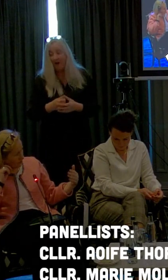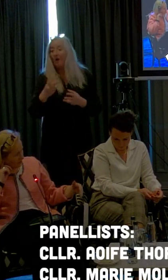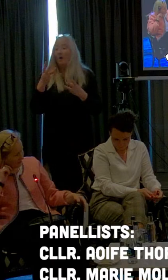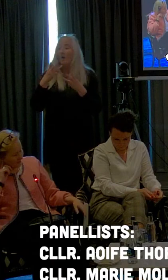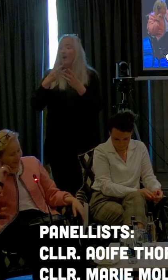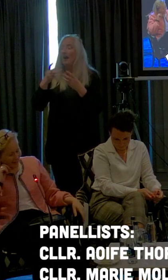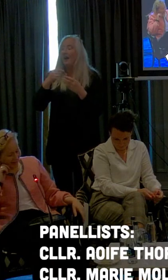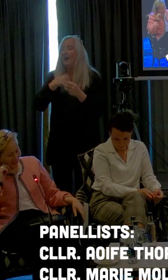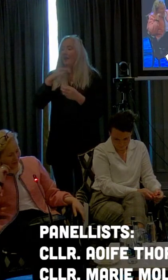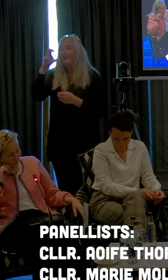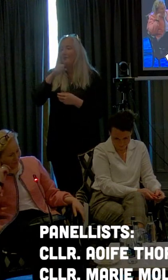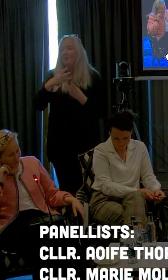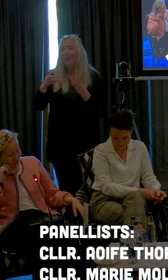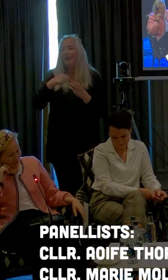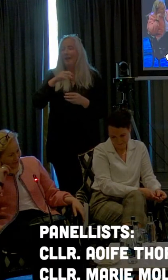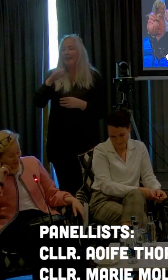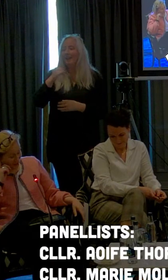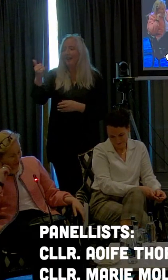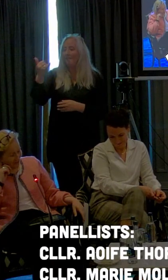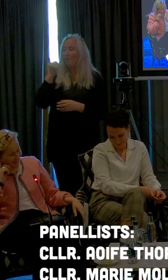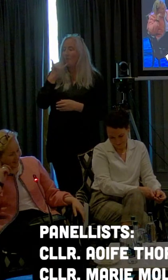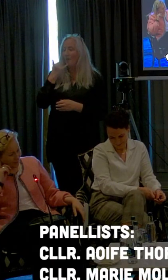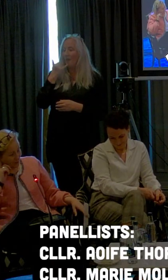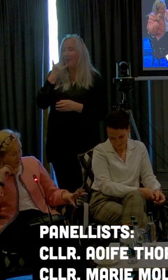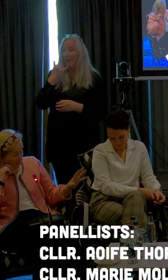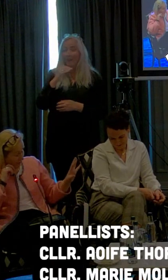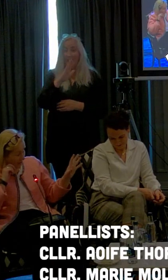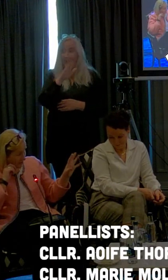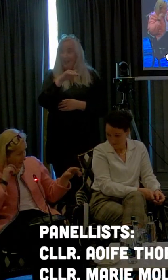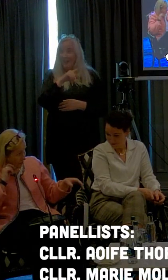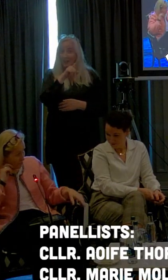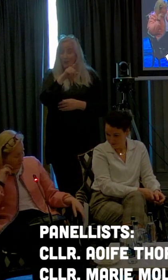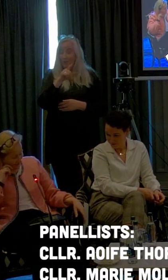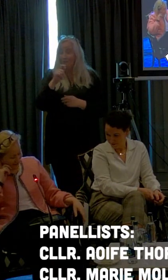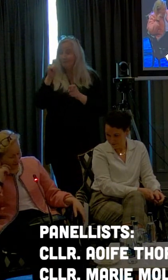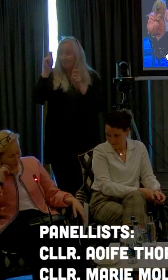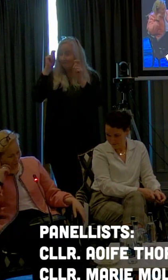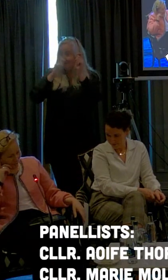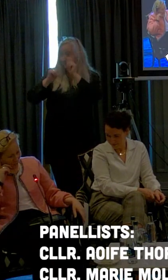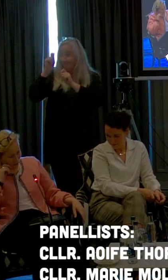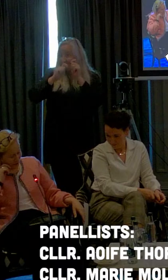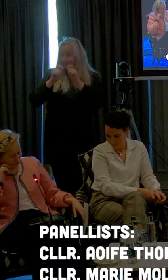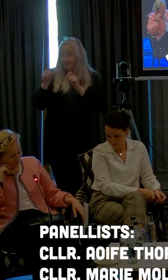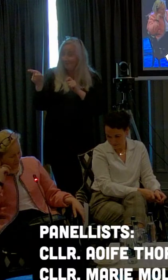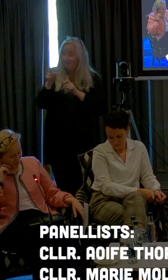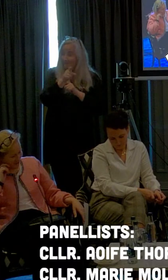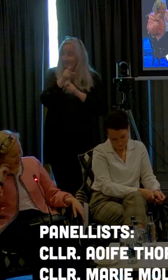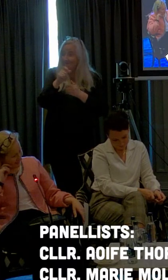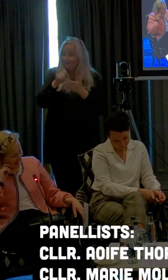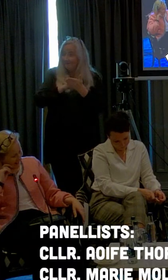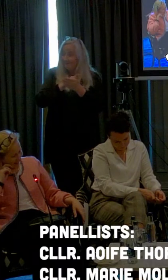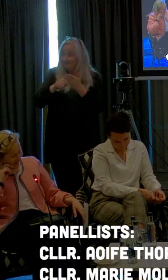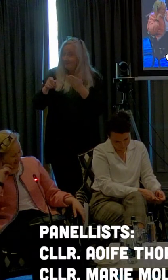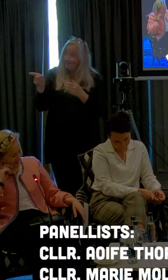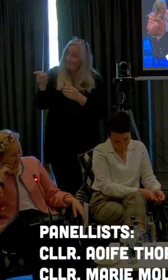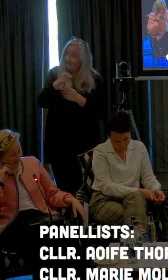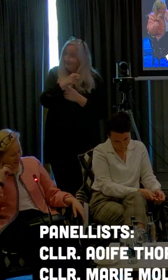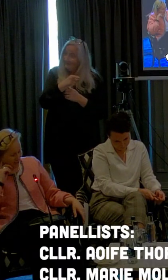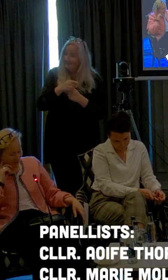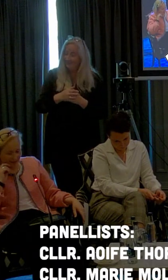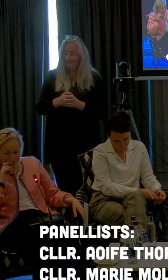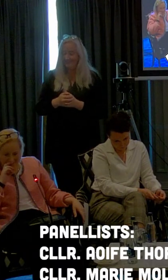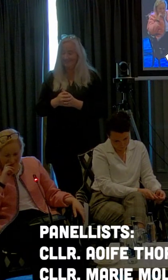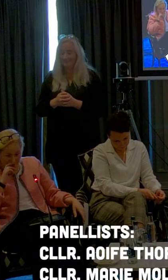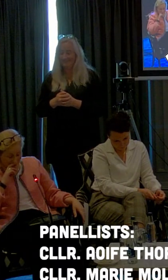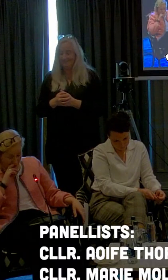phone call to consider, because a vacancy arose, you know, before the 2014